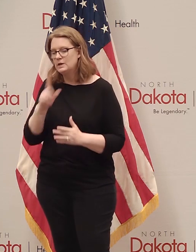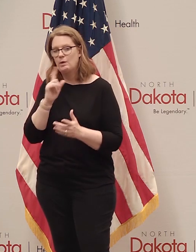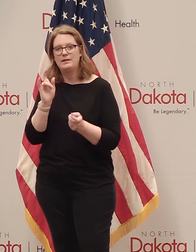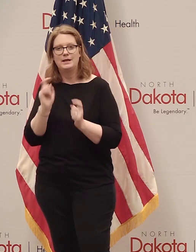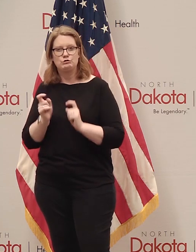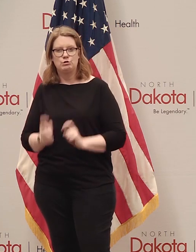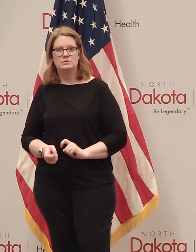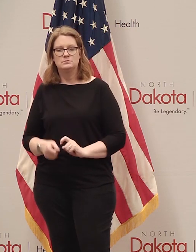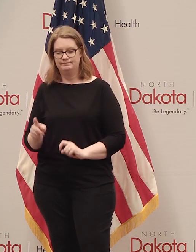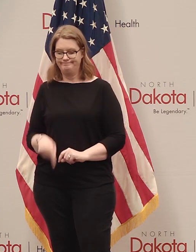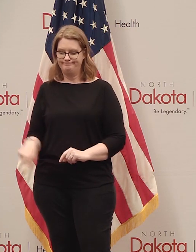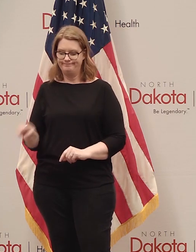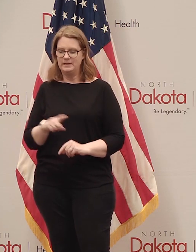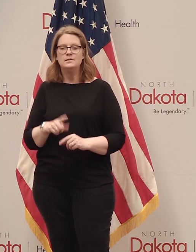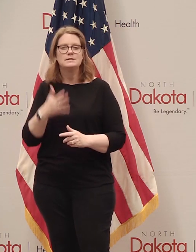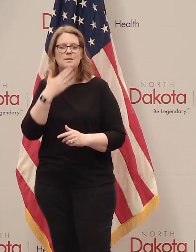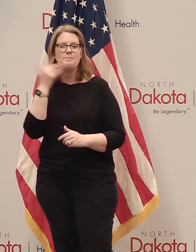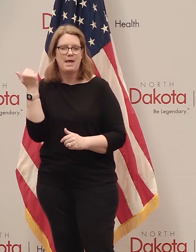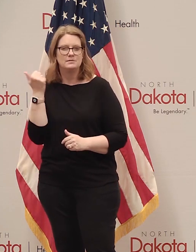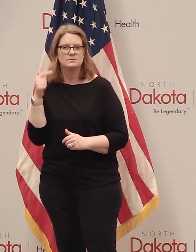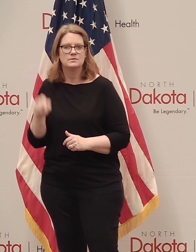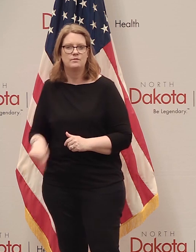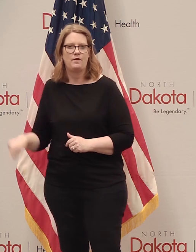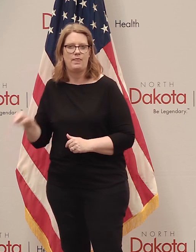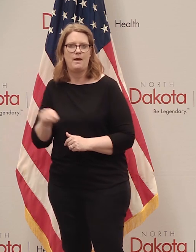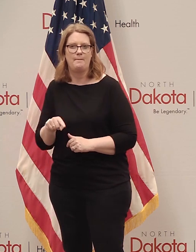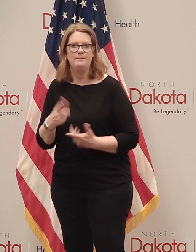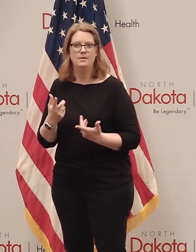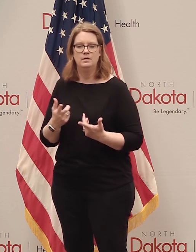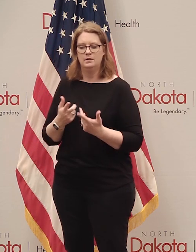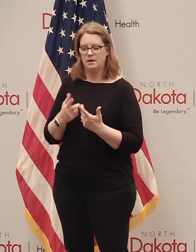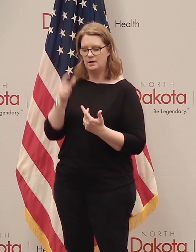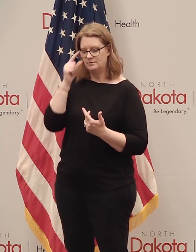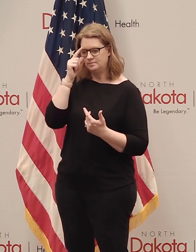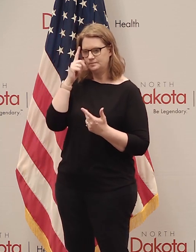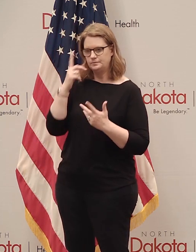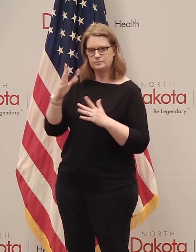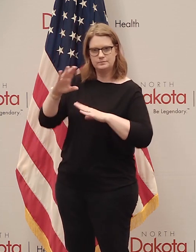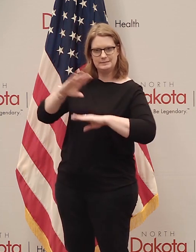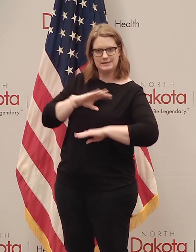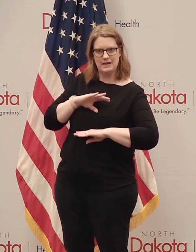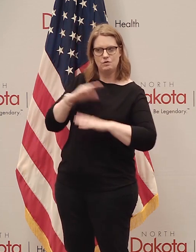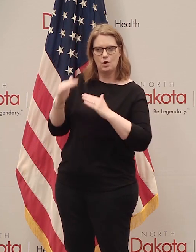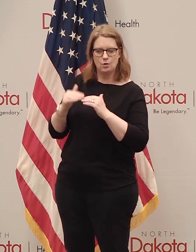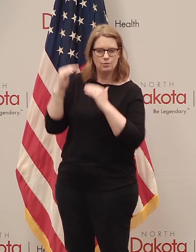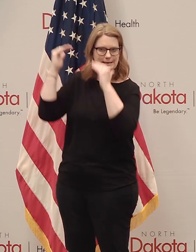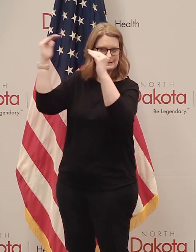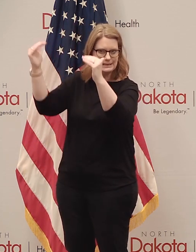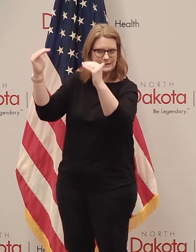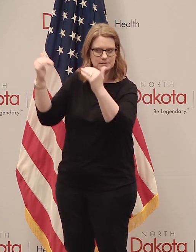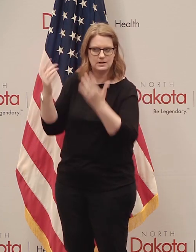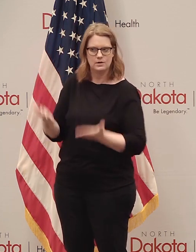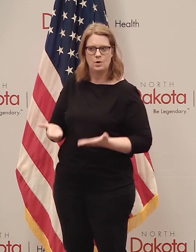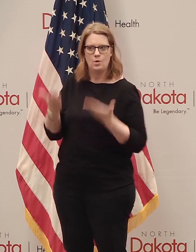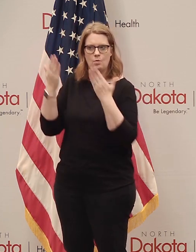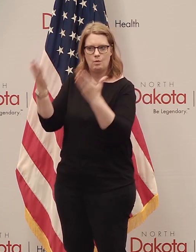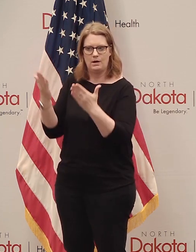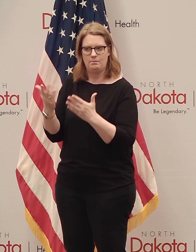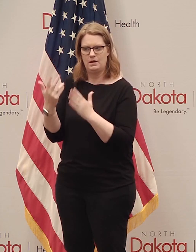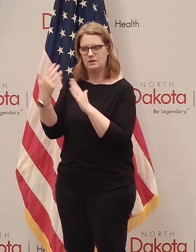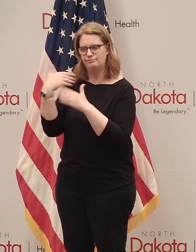to assure continued safety and infection control in a manner that meets or exceeds the recommended protocols. This